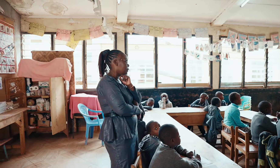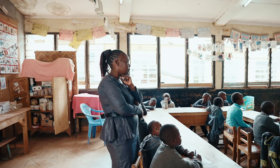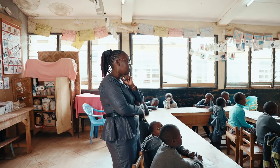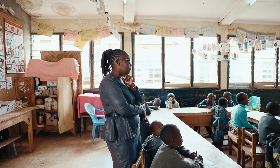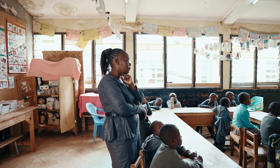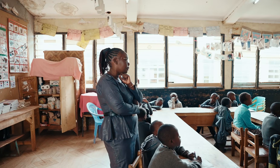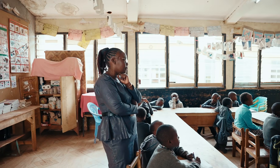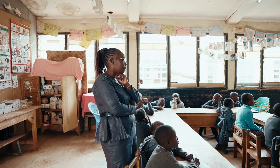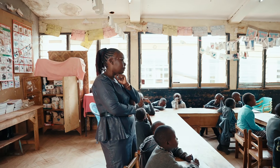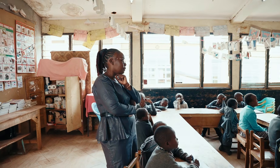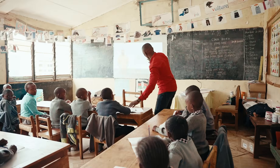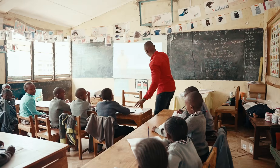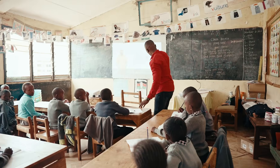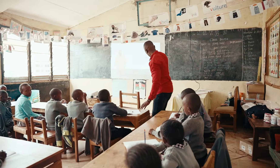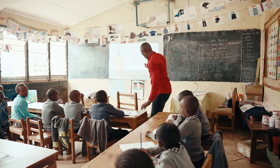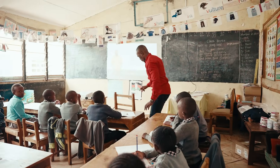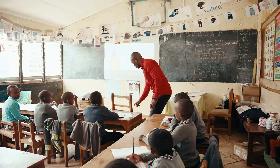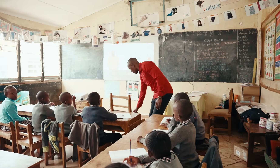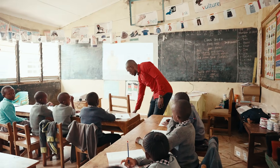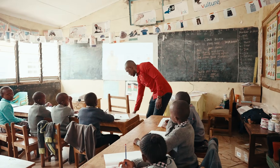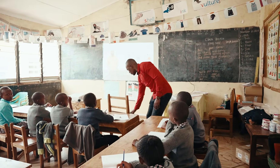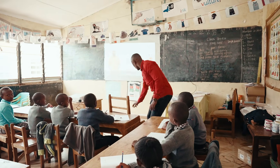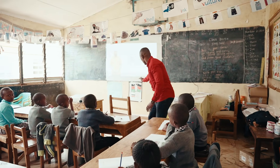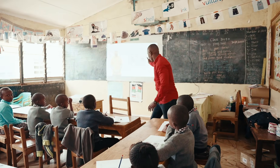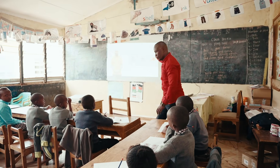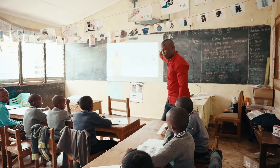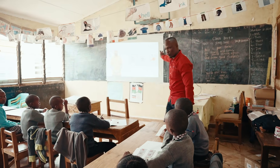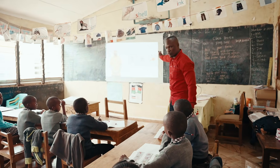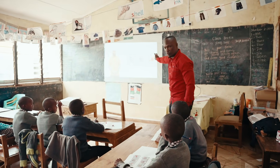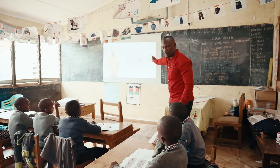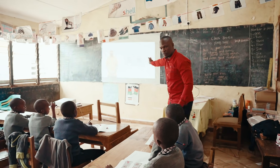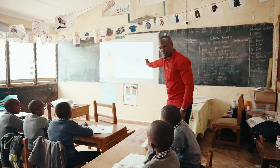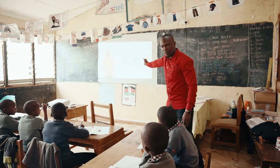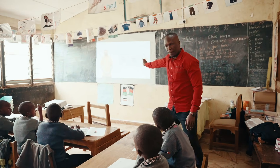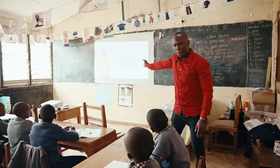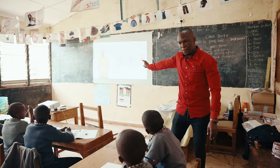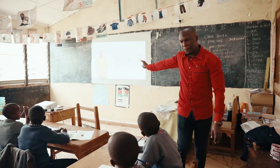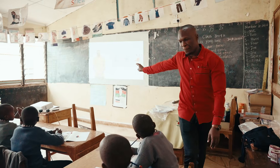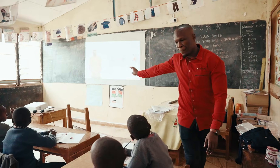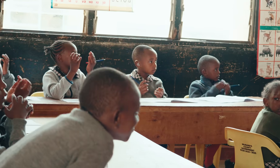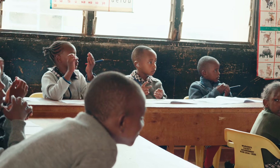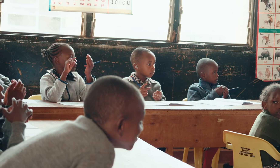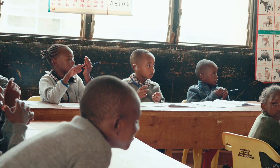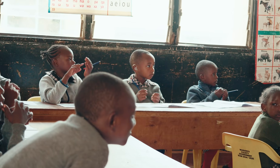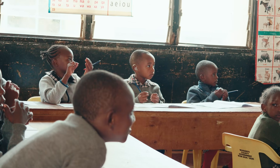on 3 areas. There's the parental, the teacher, and the learner. So for the parent angle, what we